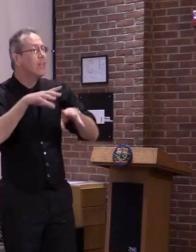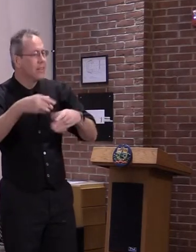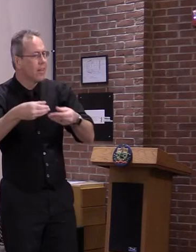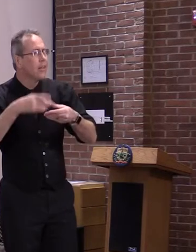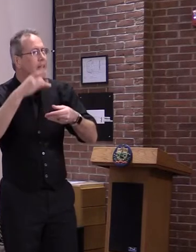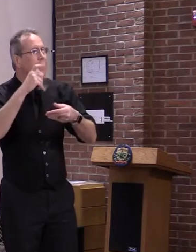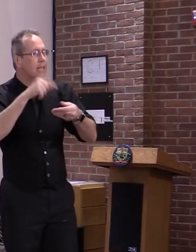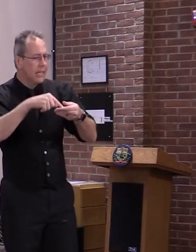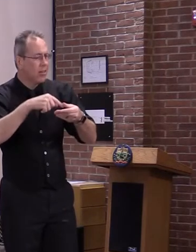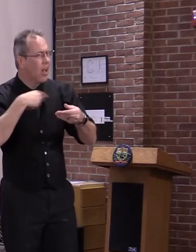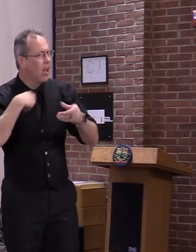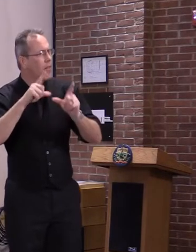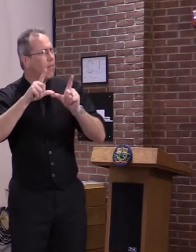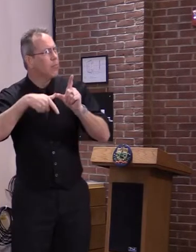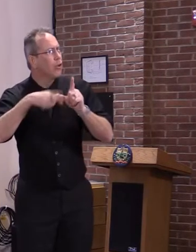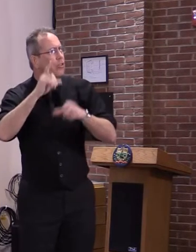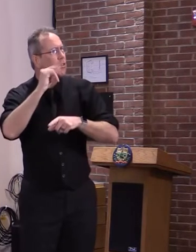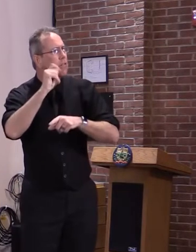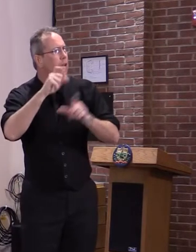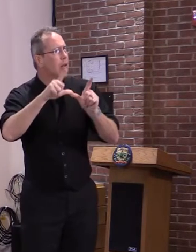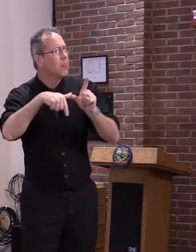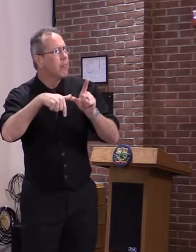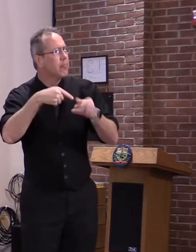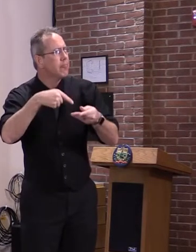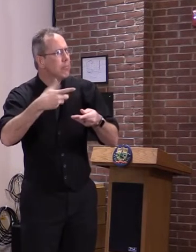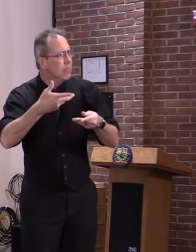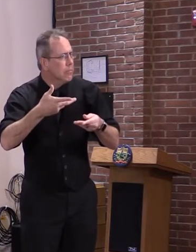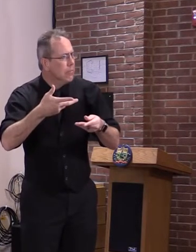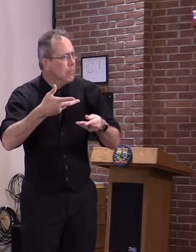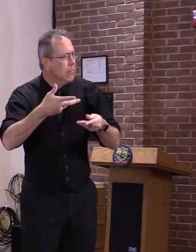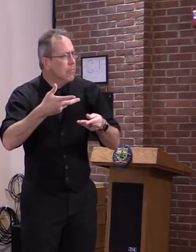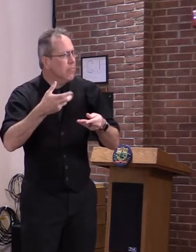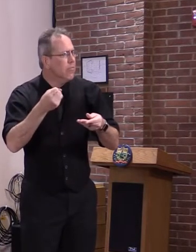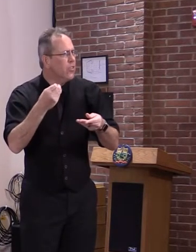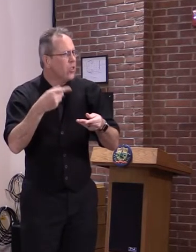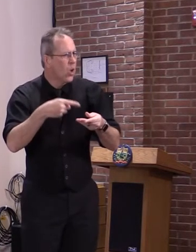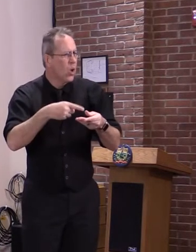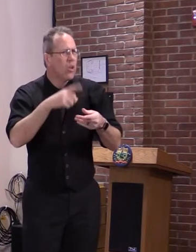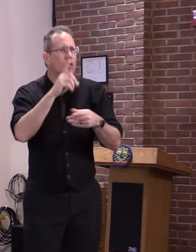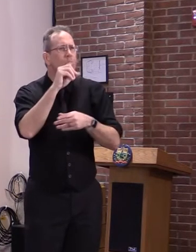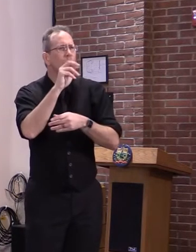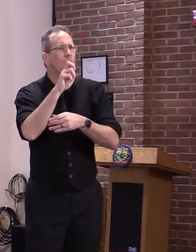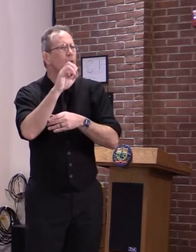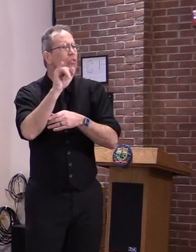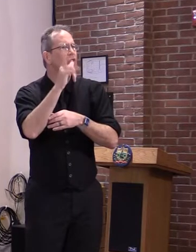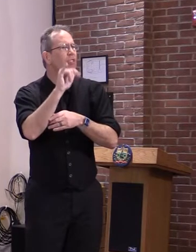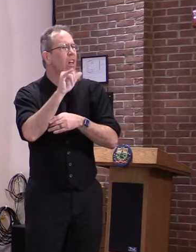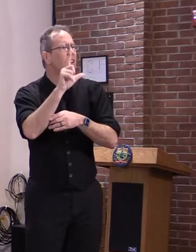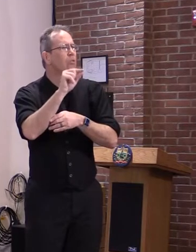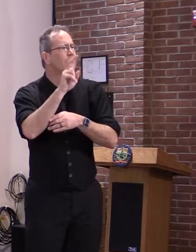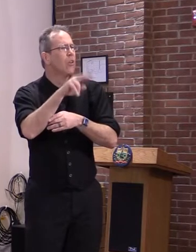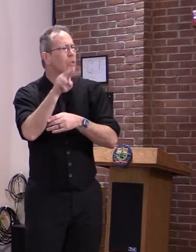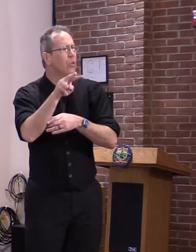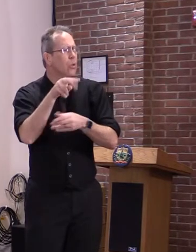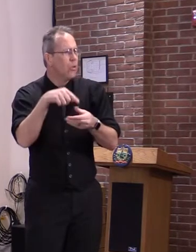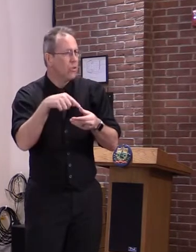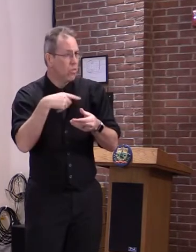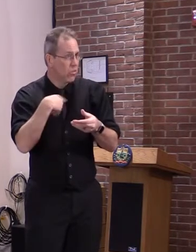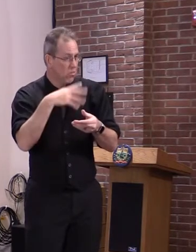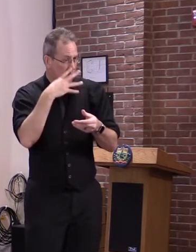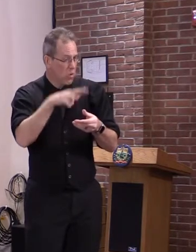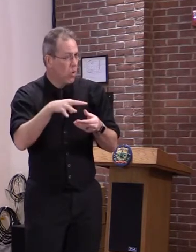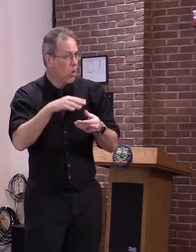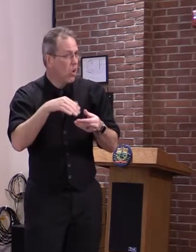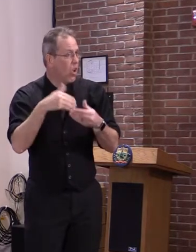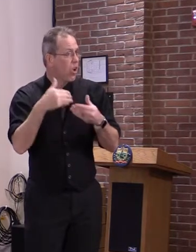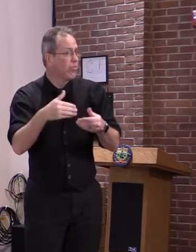they still be effective after those born-on dates? As you,